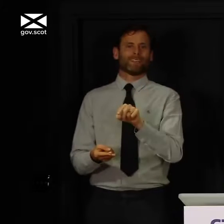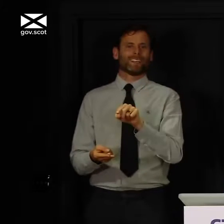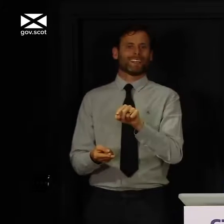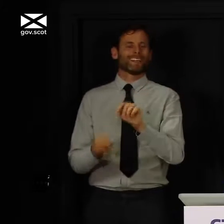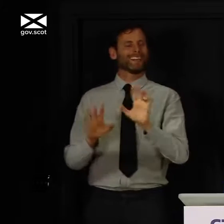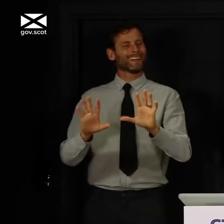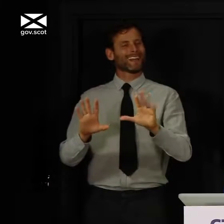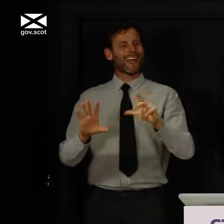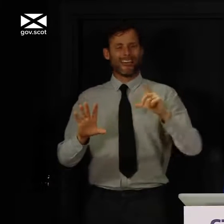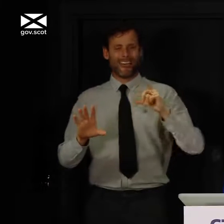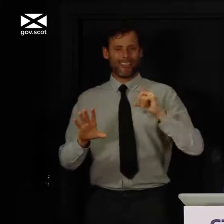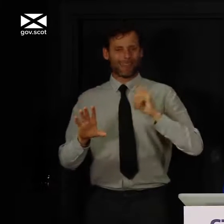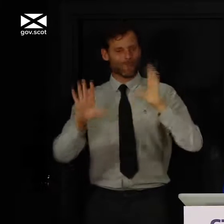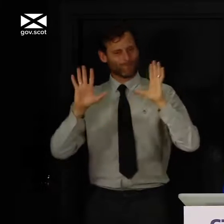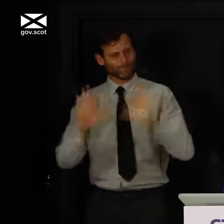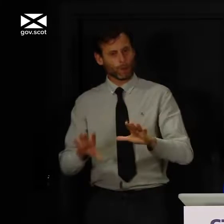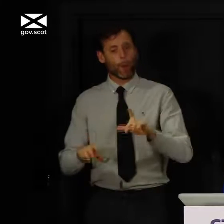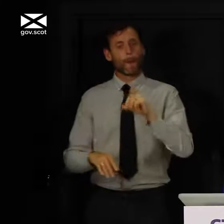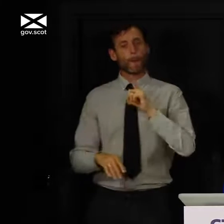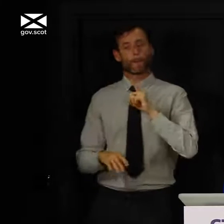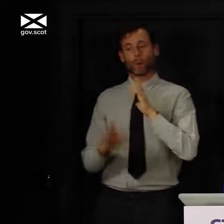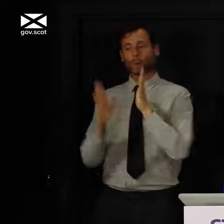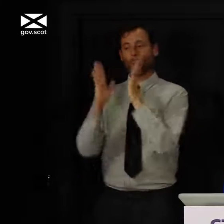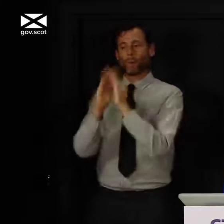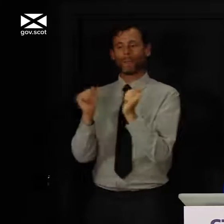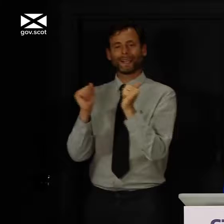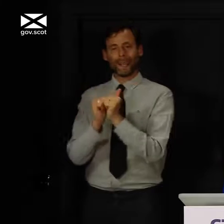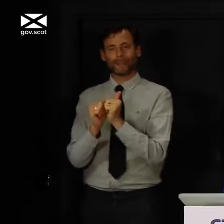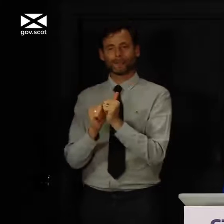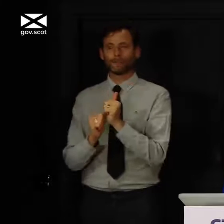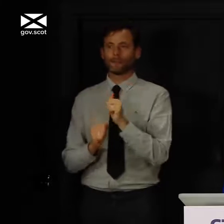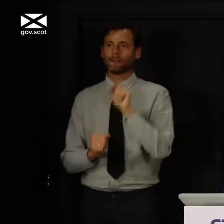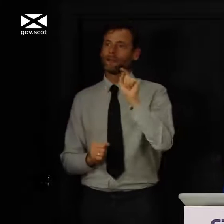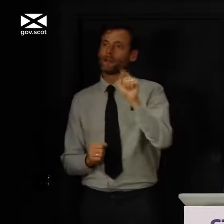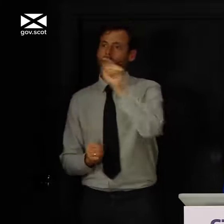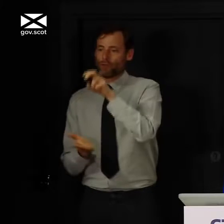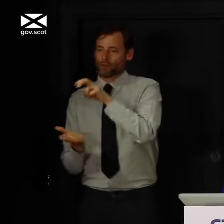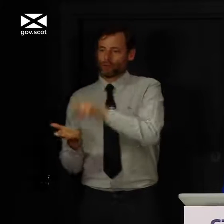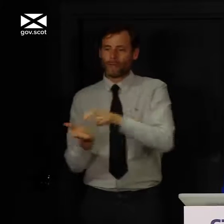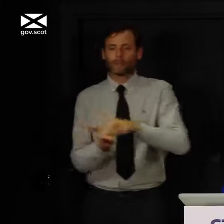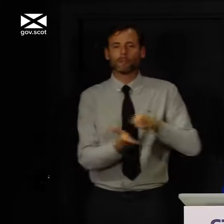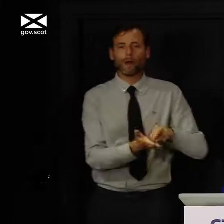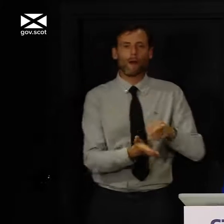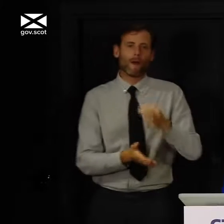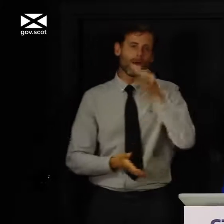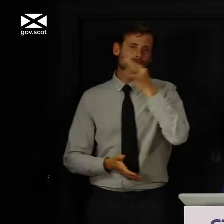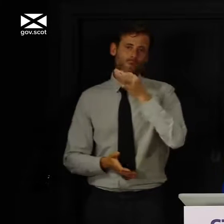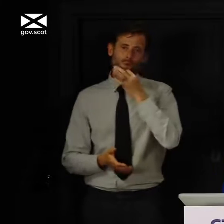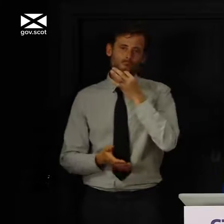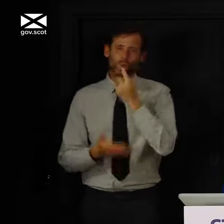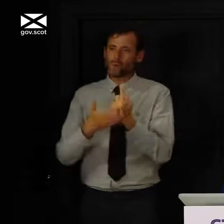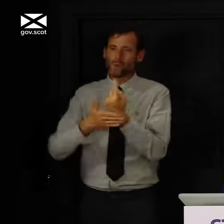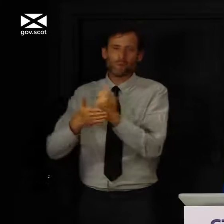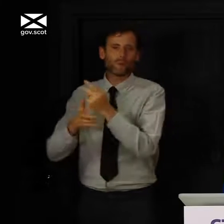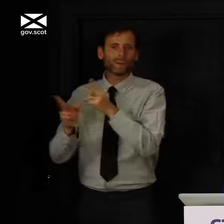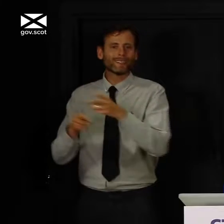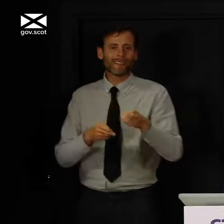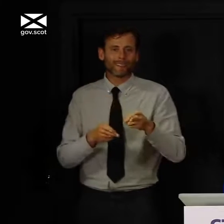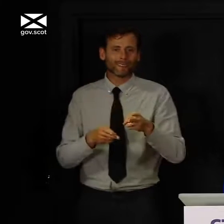on a weekday, and that is because fewer deaths are registered over the weekend. So on the one